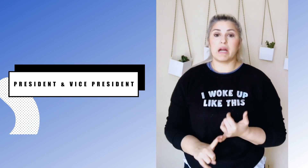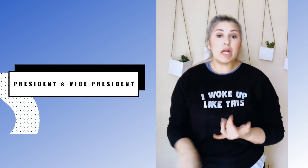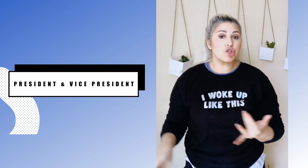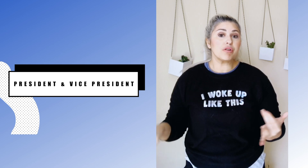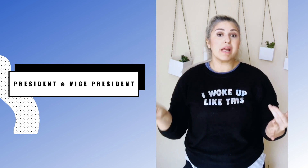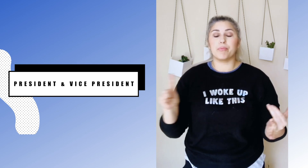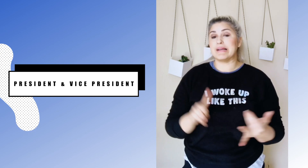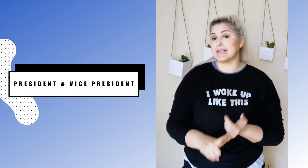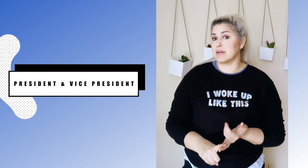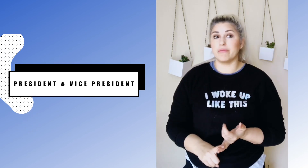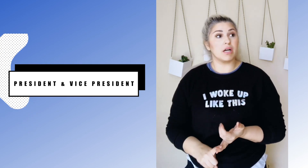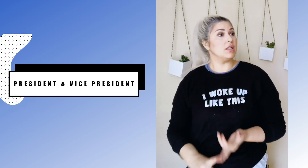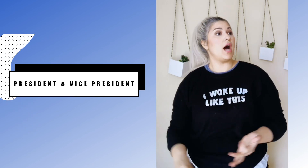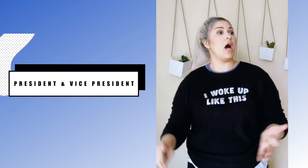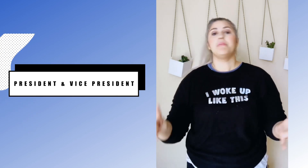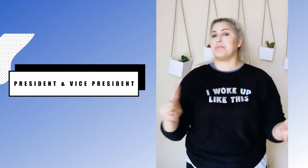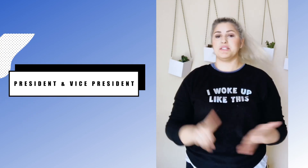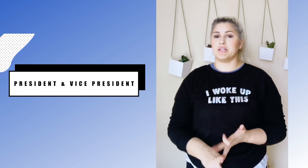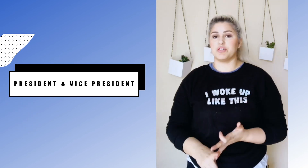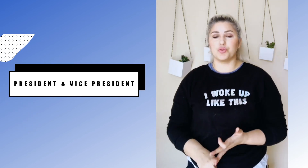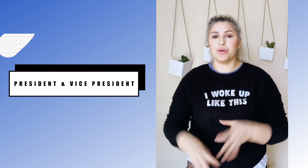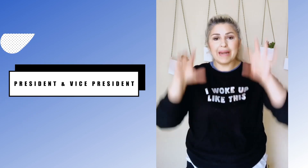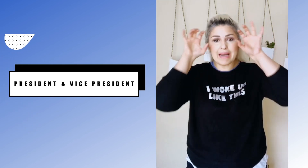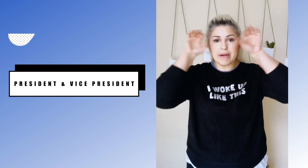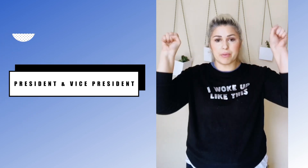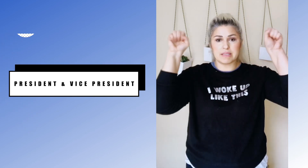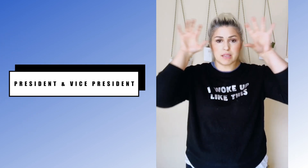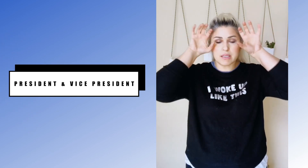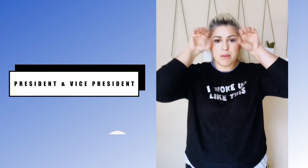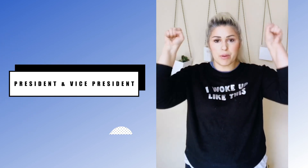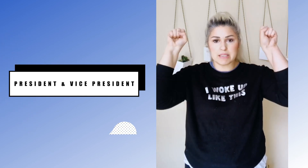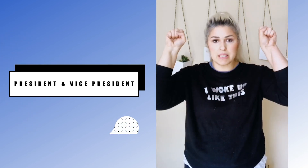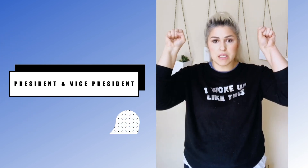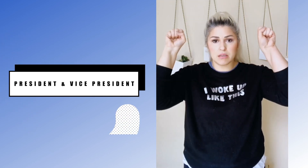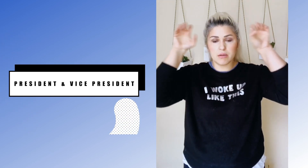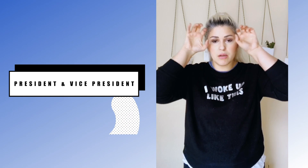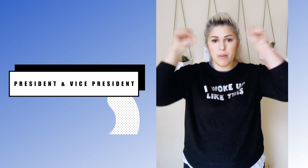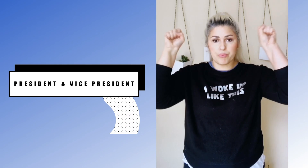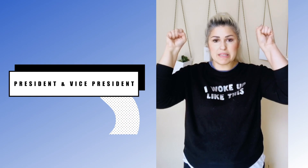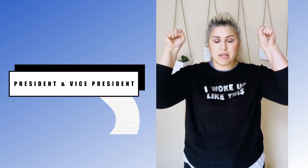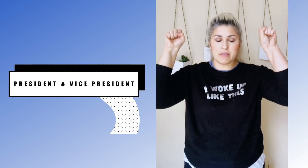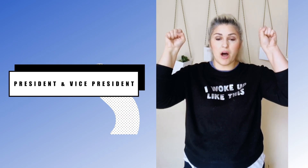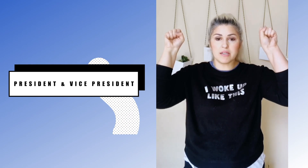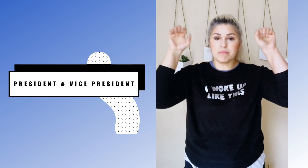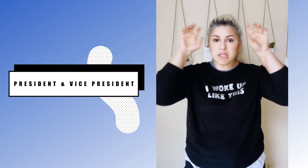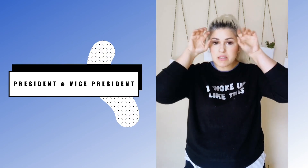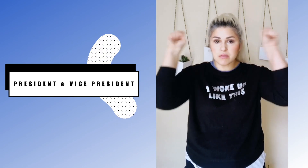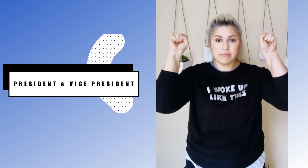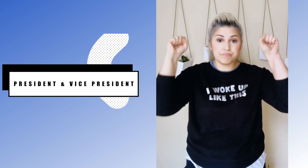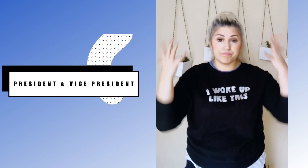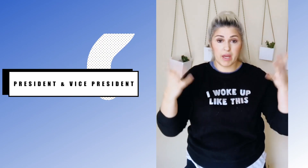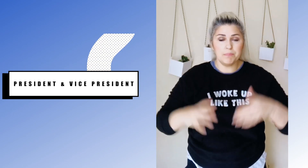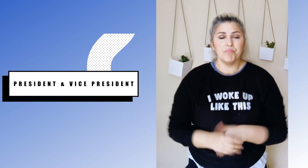president of a country, president of a club, president of a school, any kind of president. President. President of